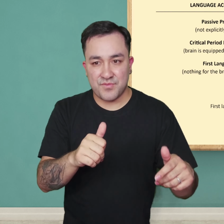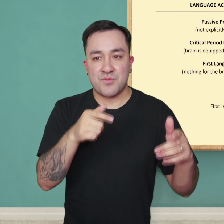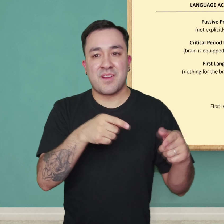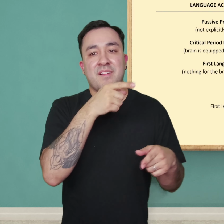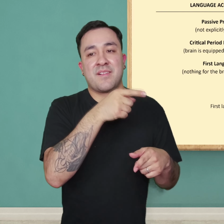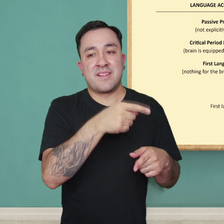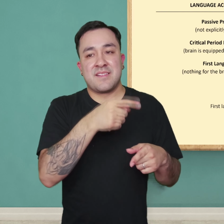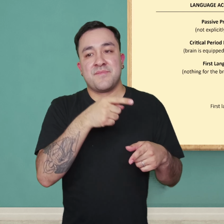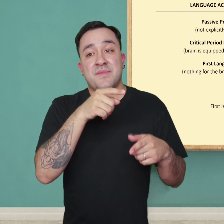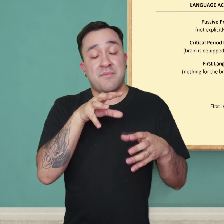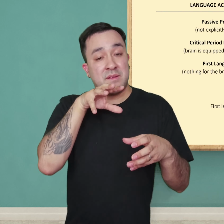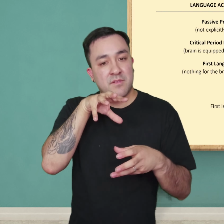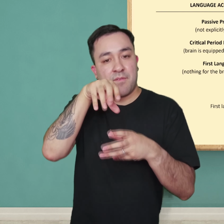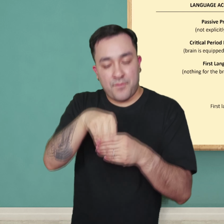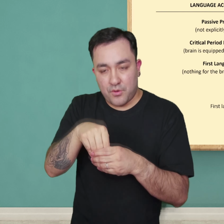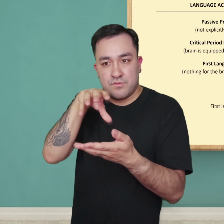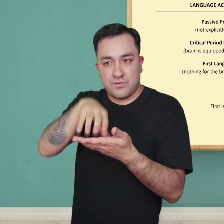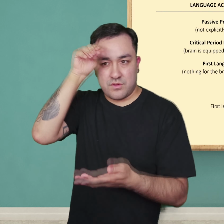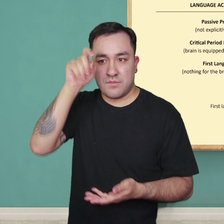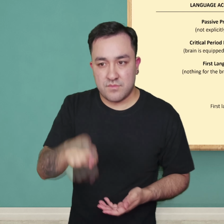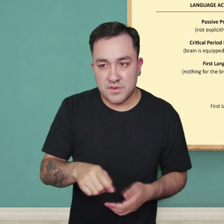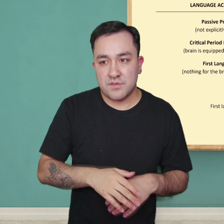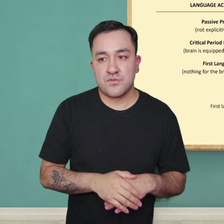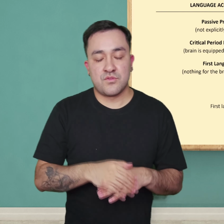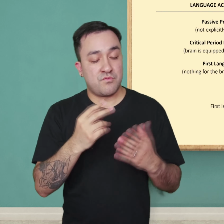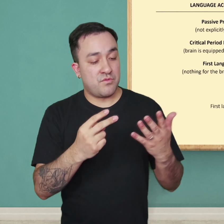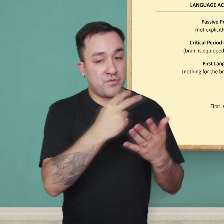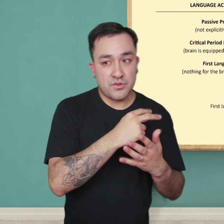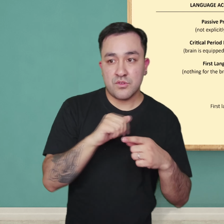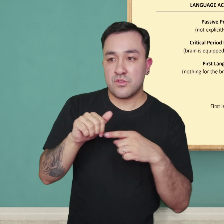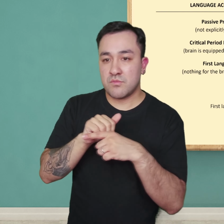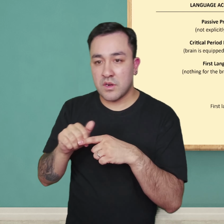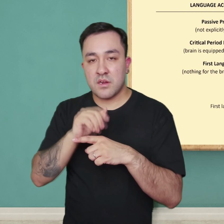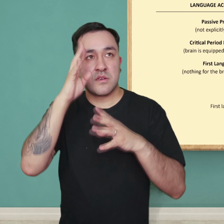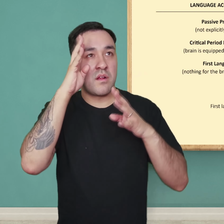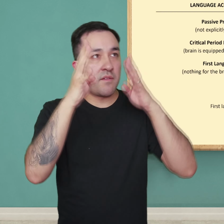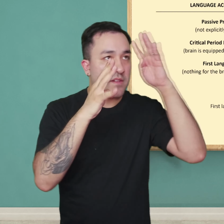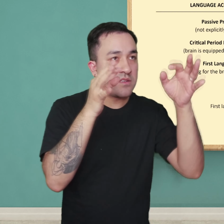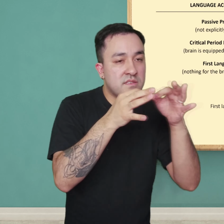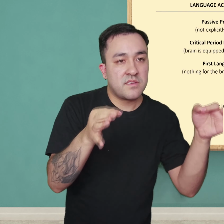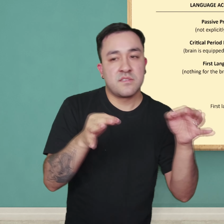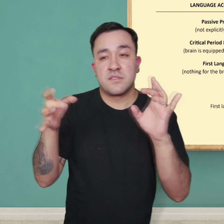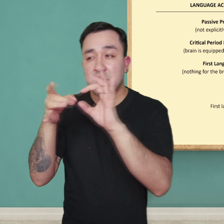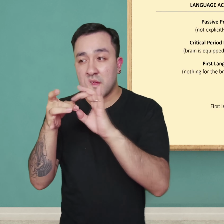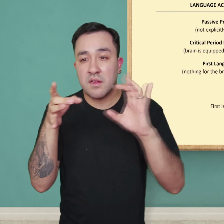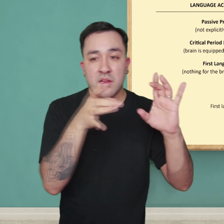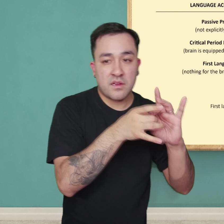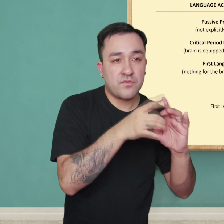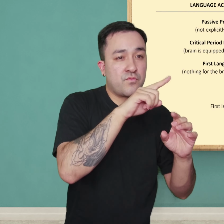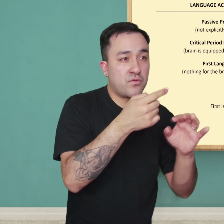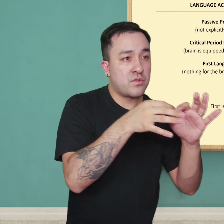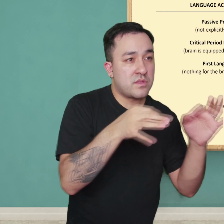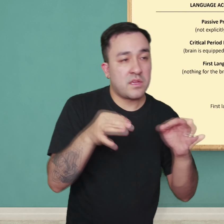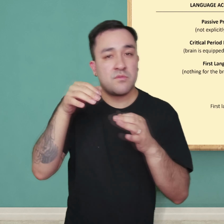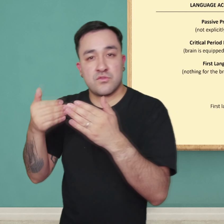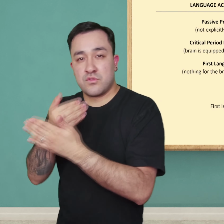use the language. Instead, the person learning a new language has to be an active participant in their learning.